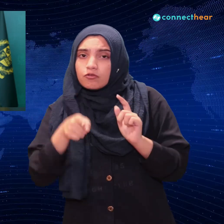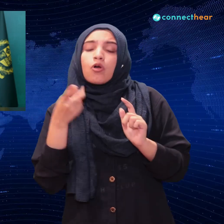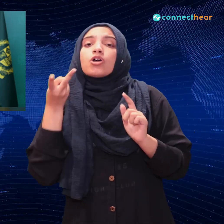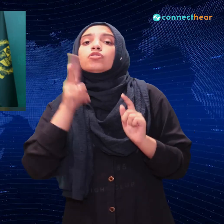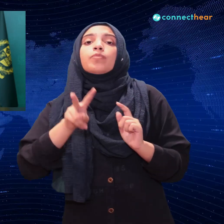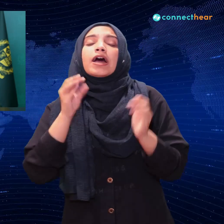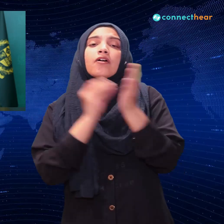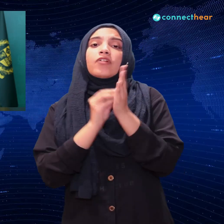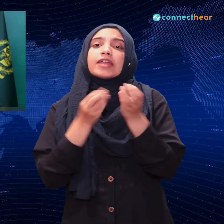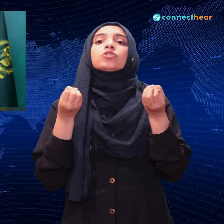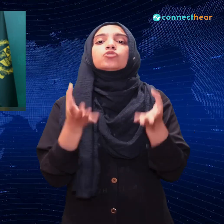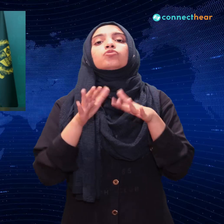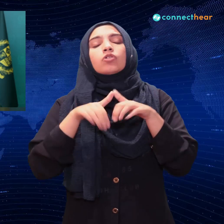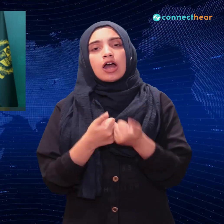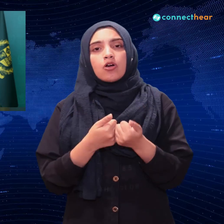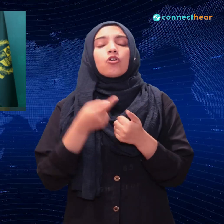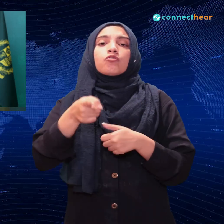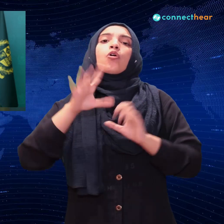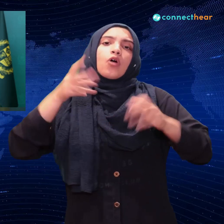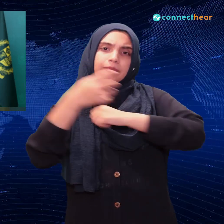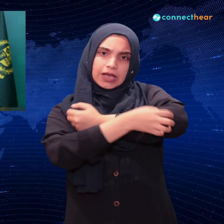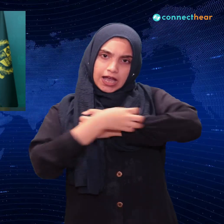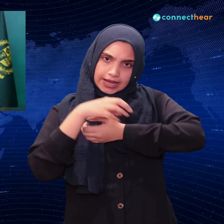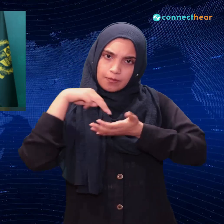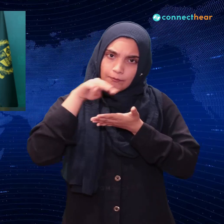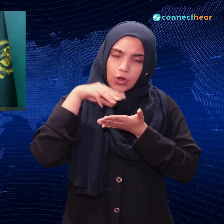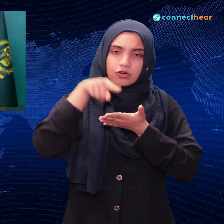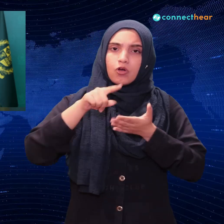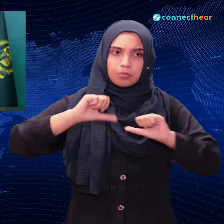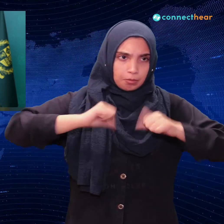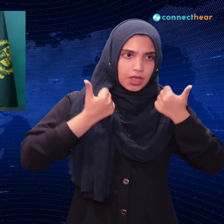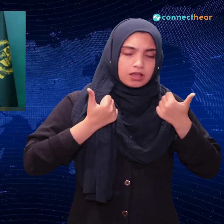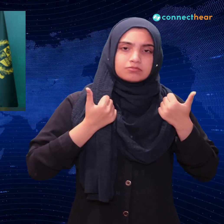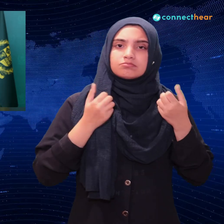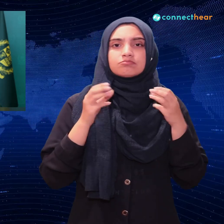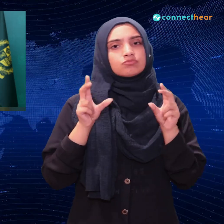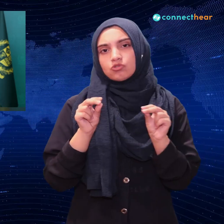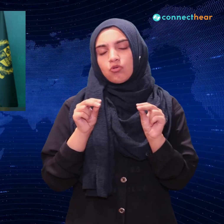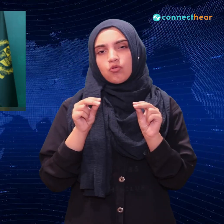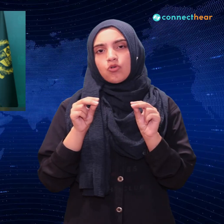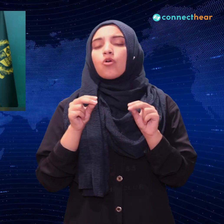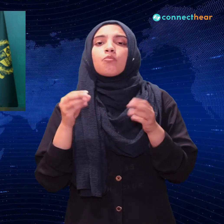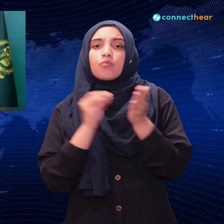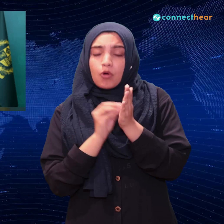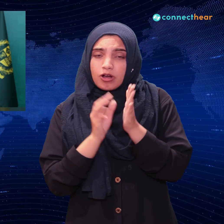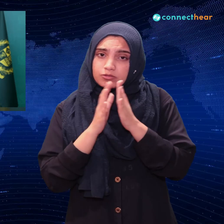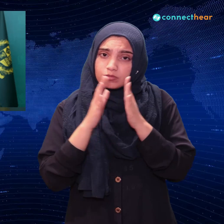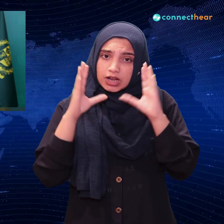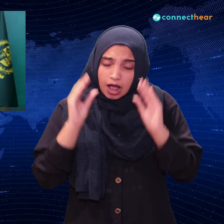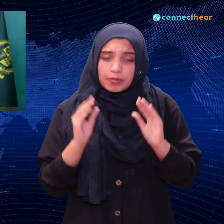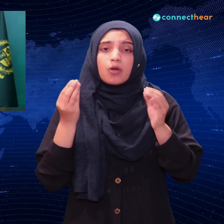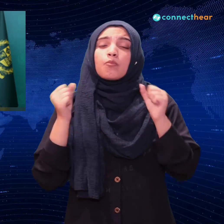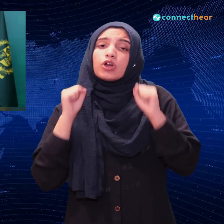developed countries is impossible for poor nations. The rich countries have no incentives or compulsion to